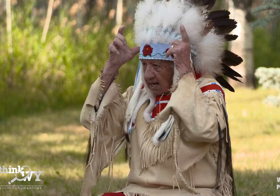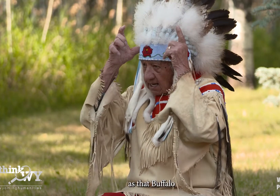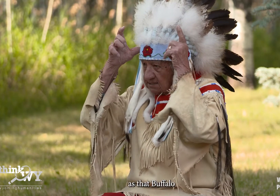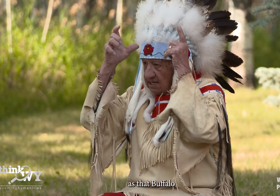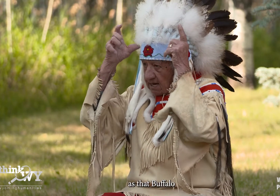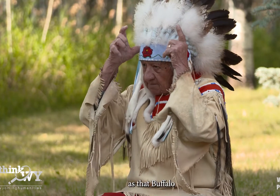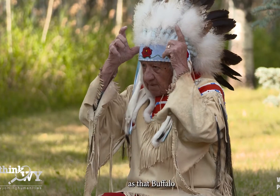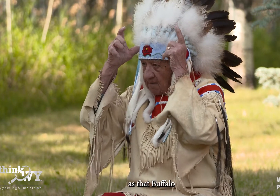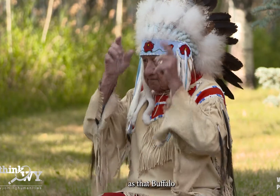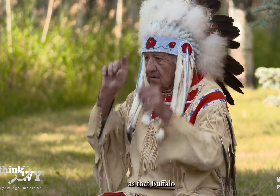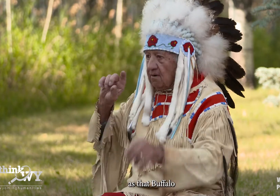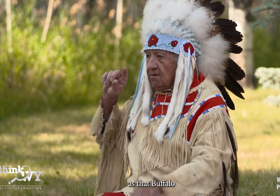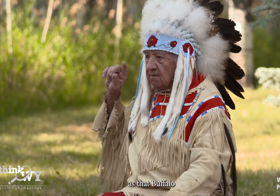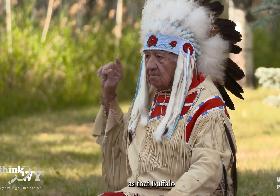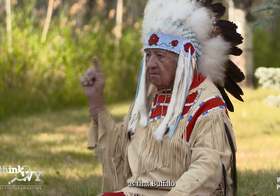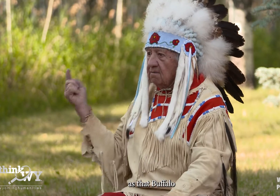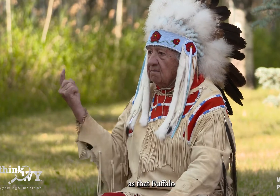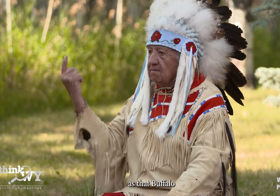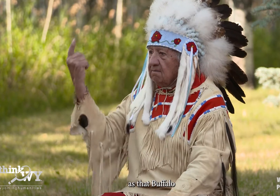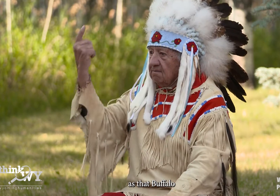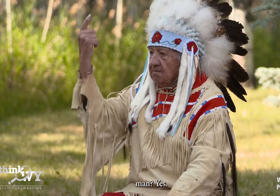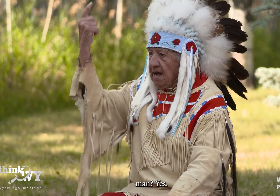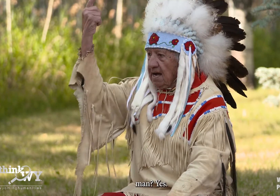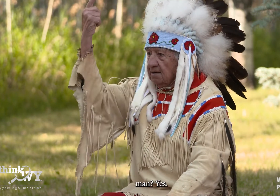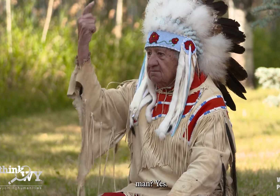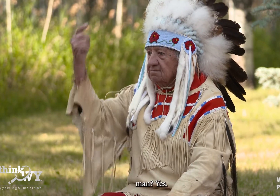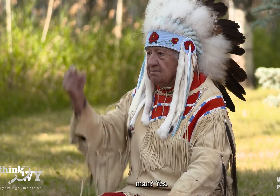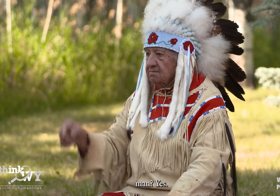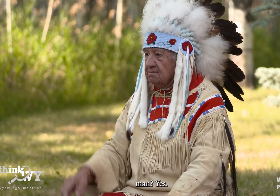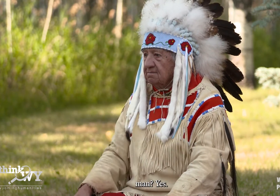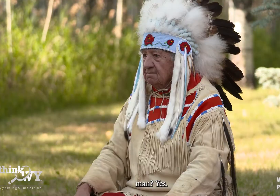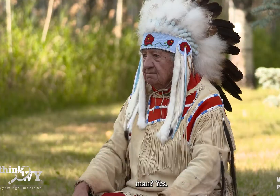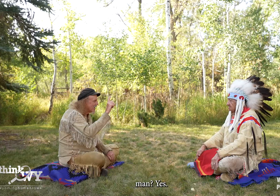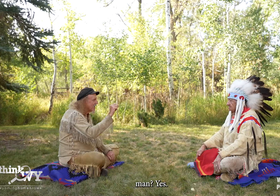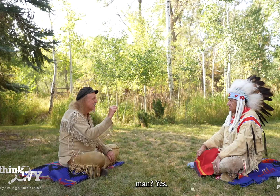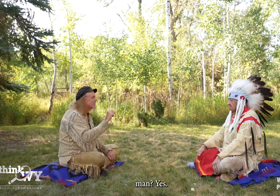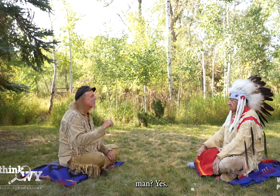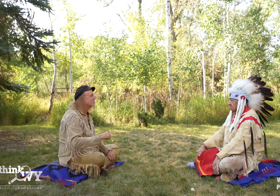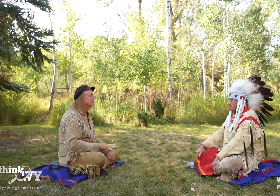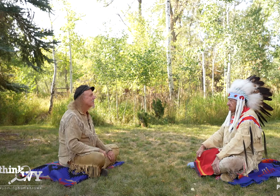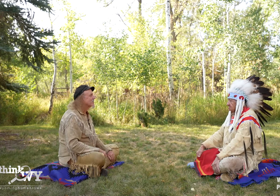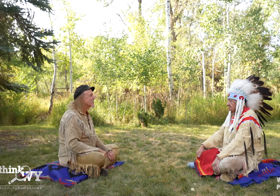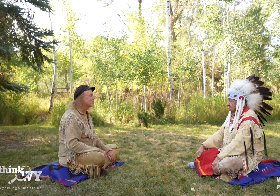as that Buffalo Man. Yes.